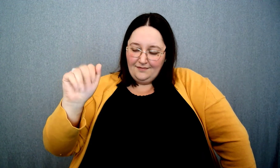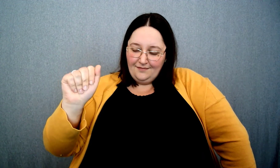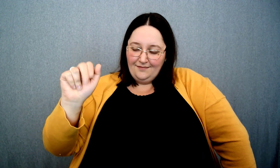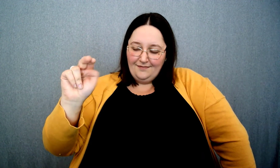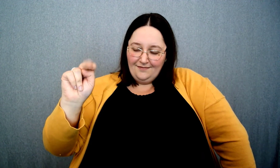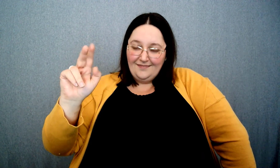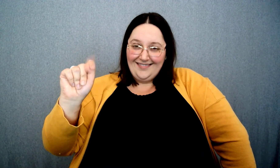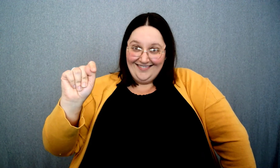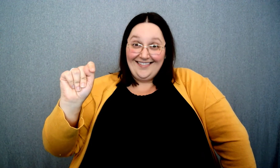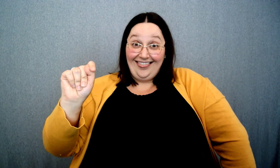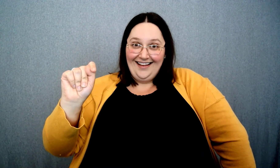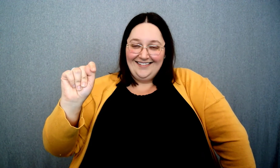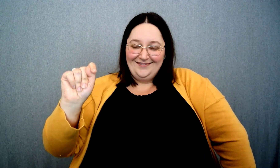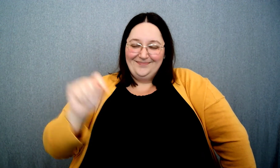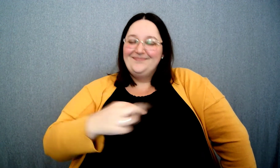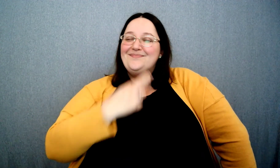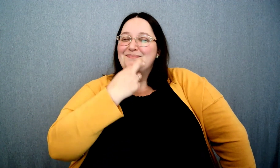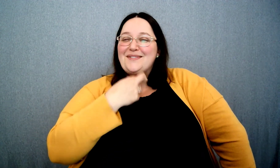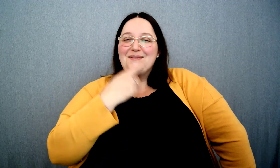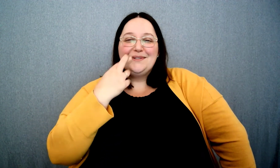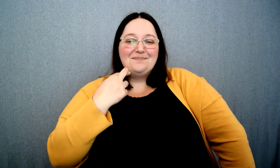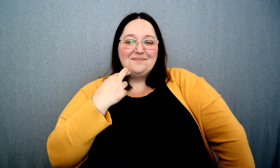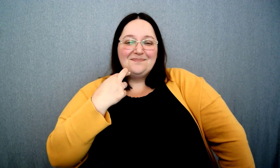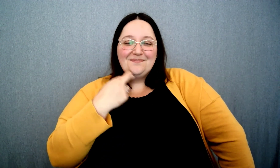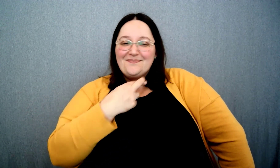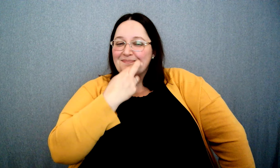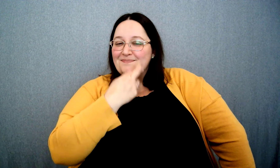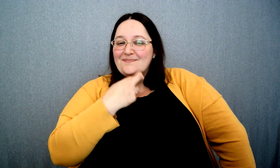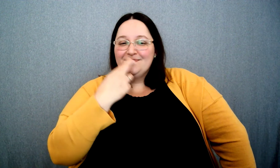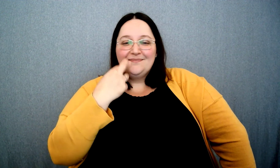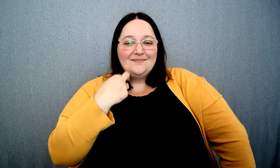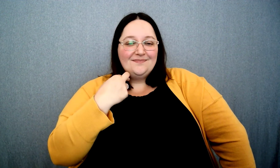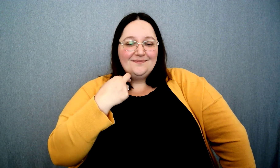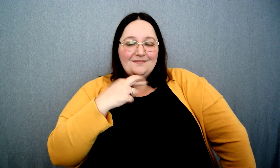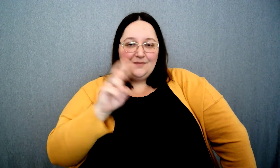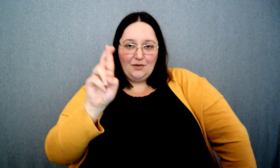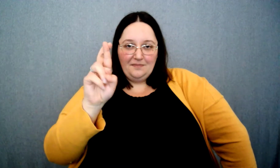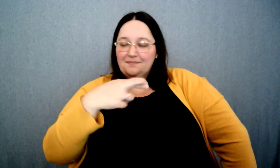R-E-A-S-T-A-U-R-A-N-T. There we go. Restaurant. Signed this way.